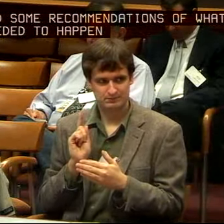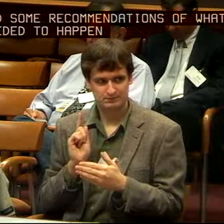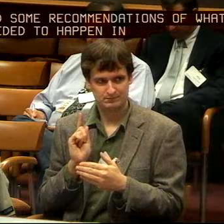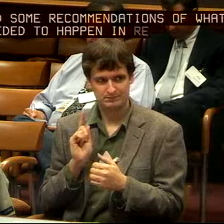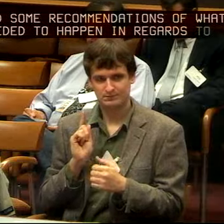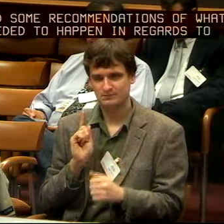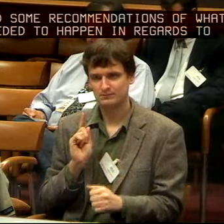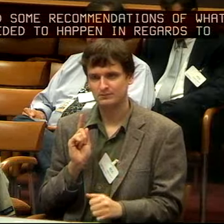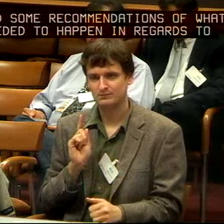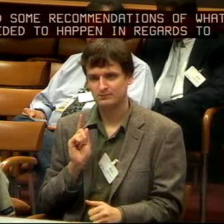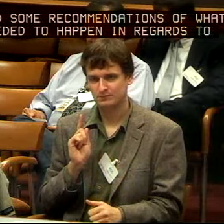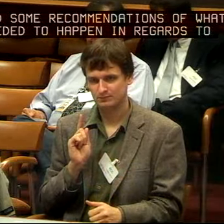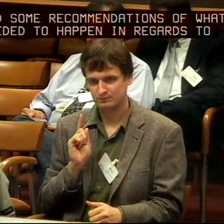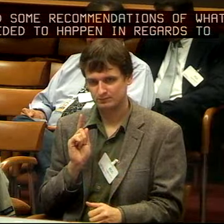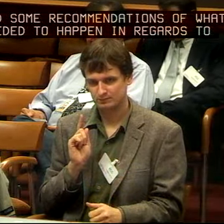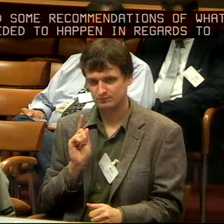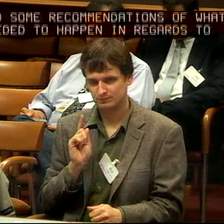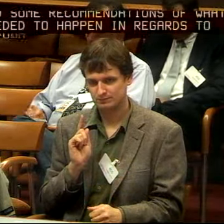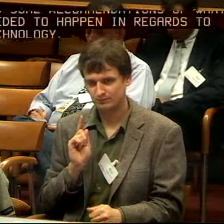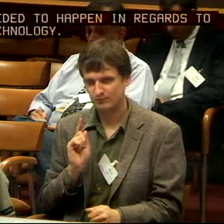to the coordinating committee.